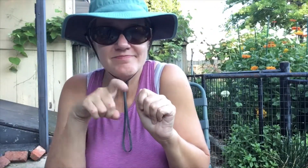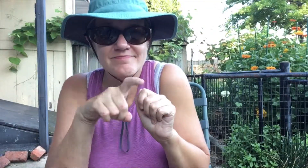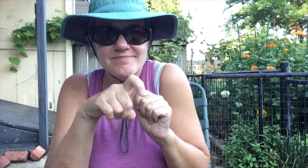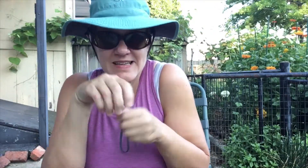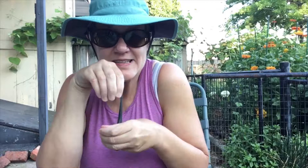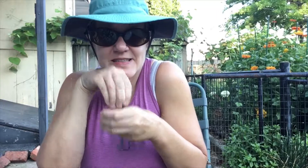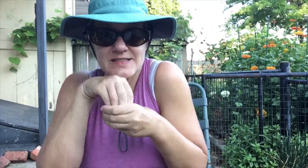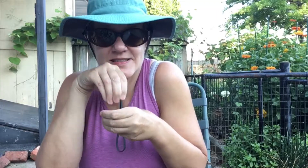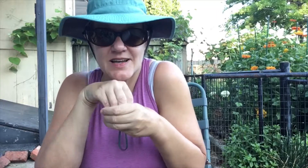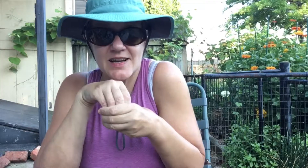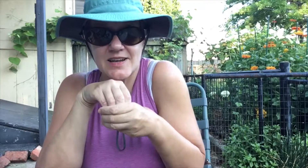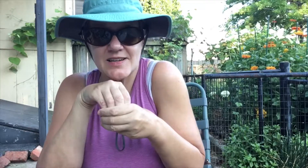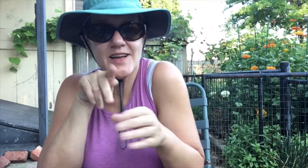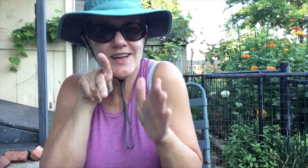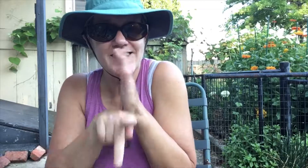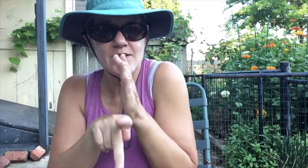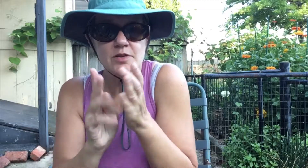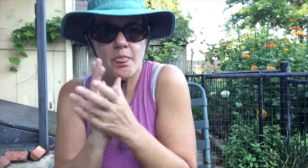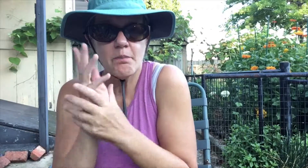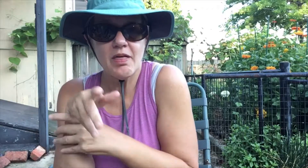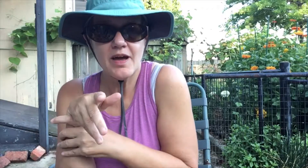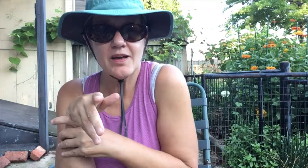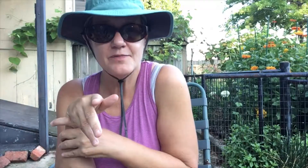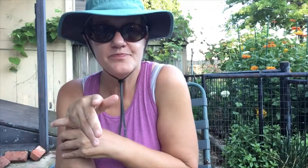it kills it. It's a caterpillar.